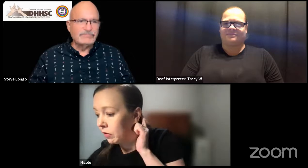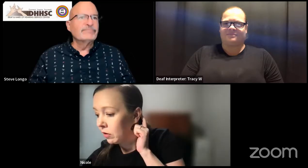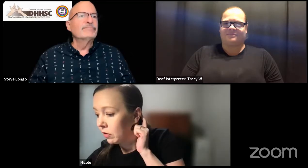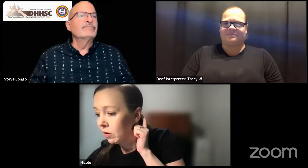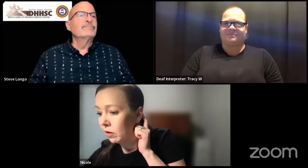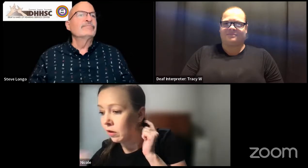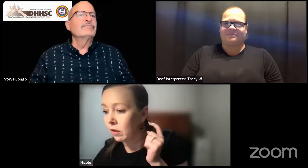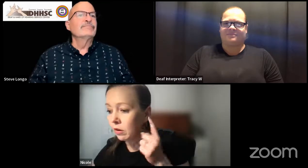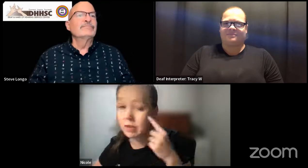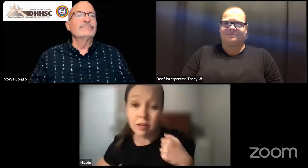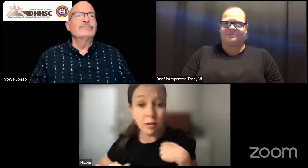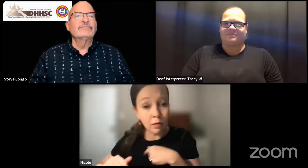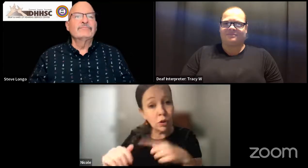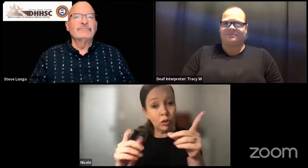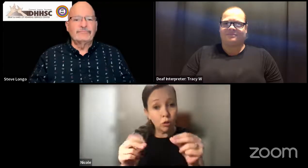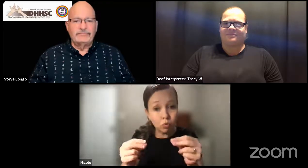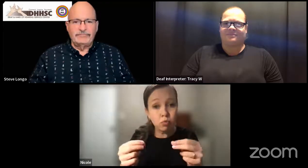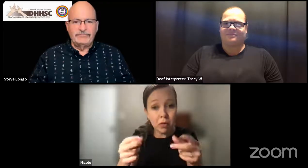that.